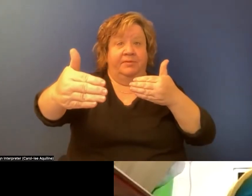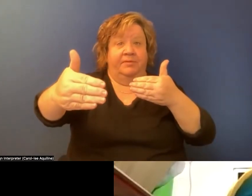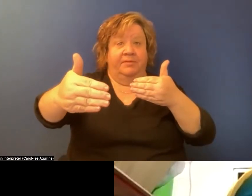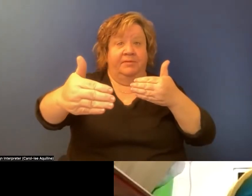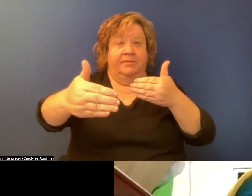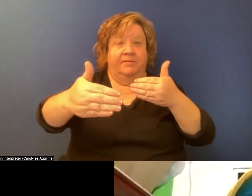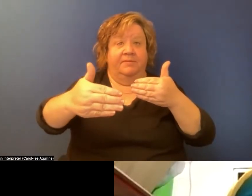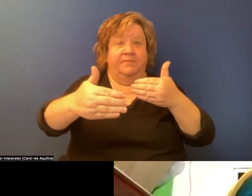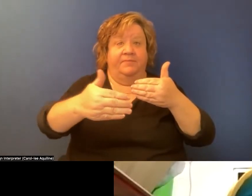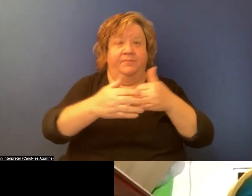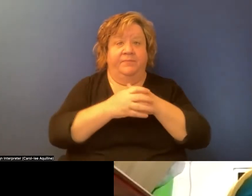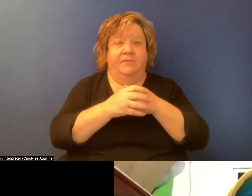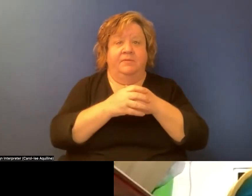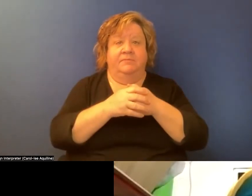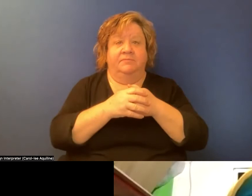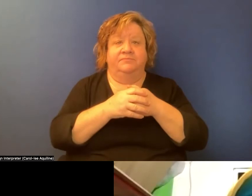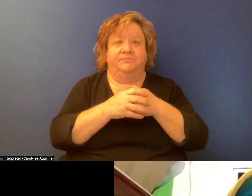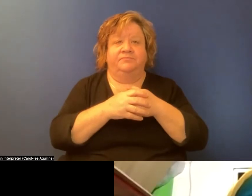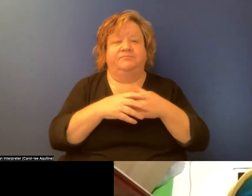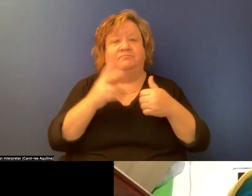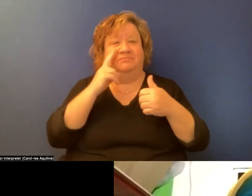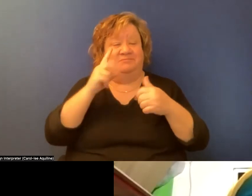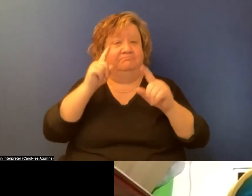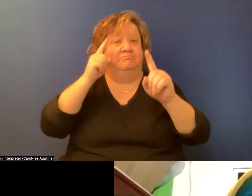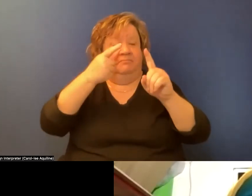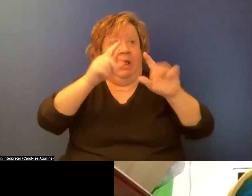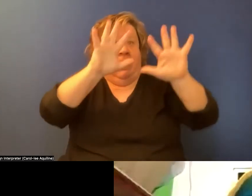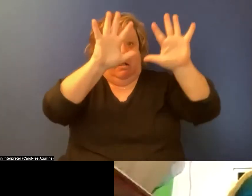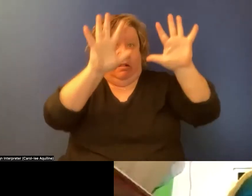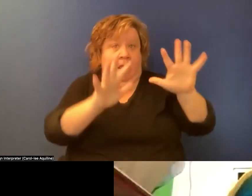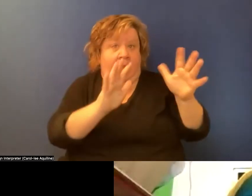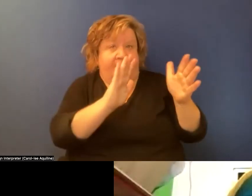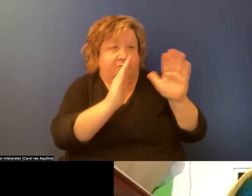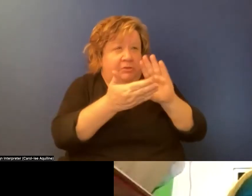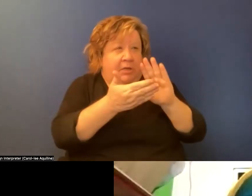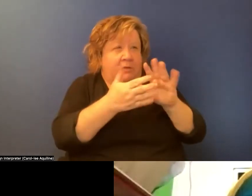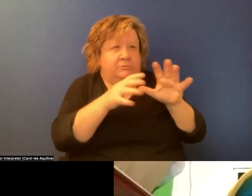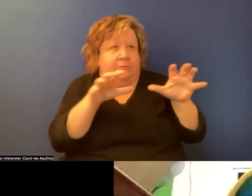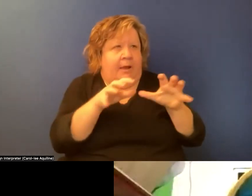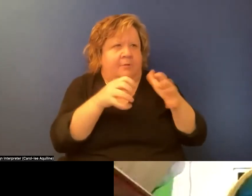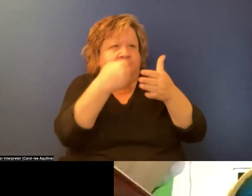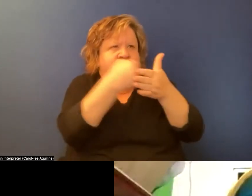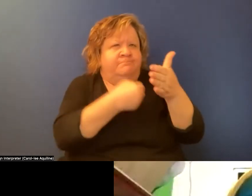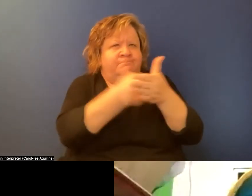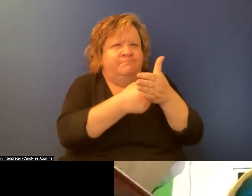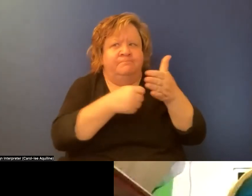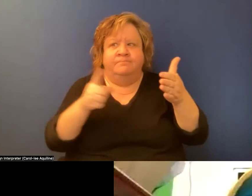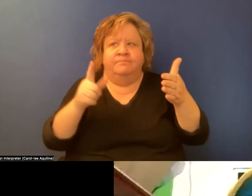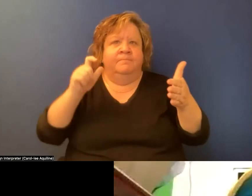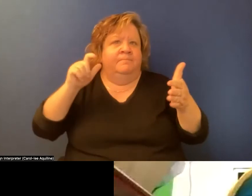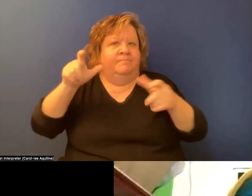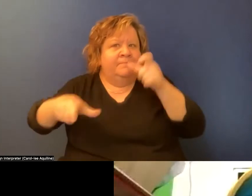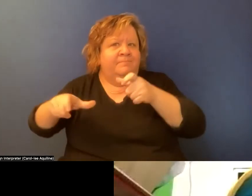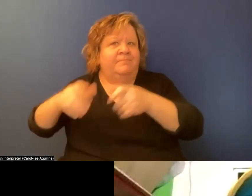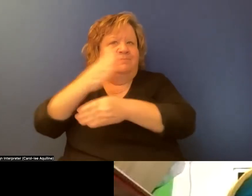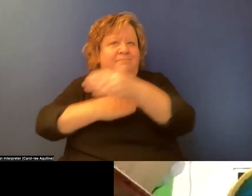for climate action and disability was quite women dominated, and we had more female panelists